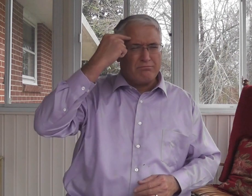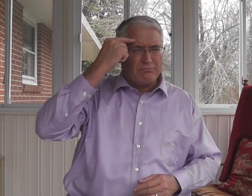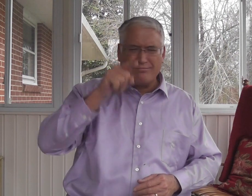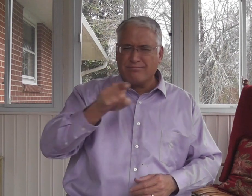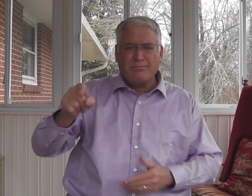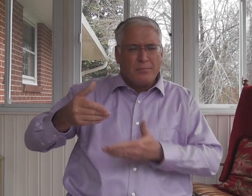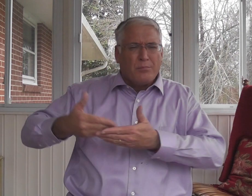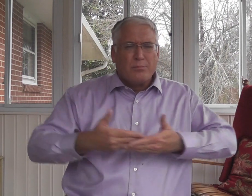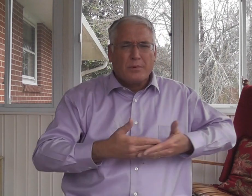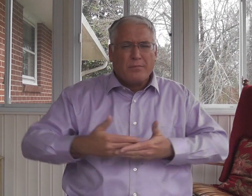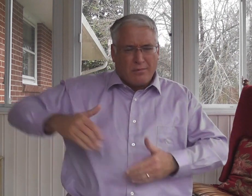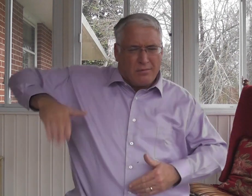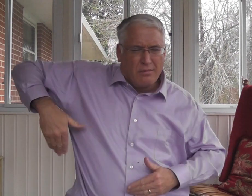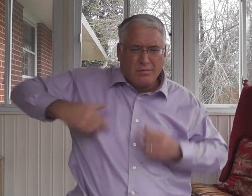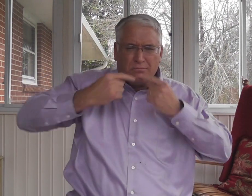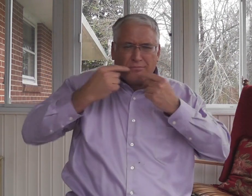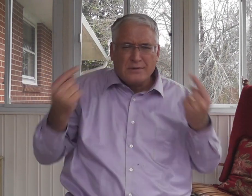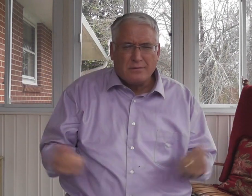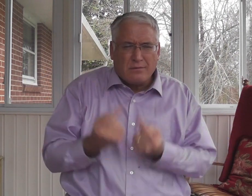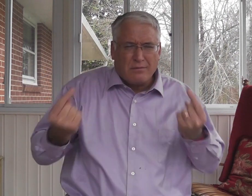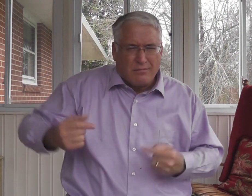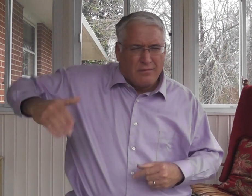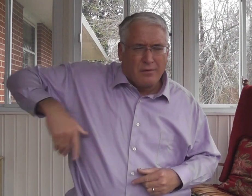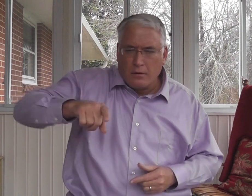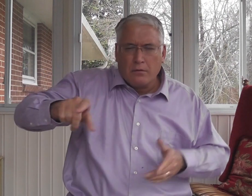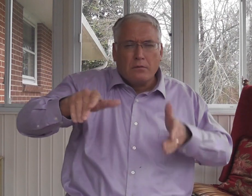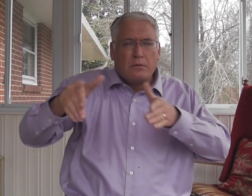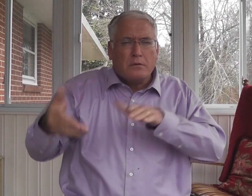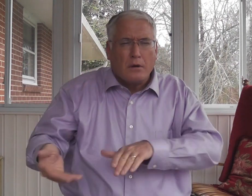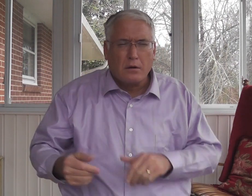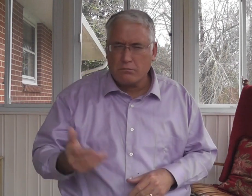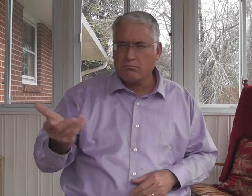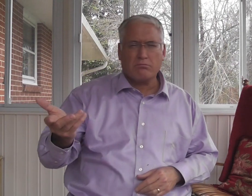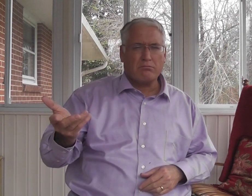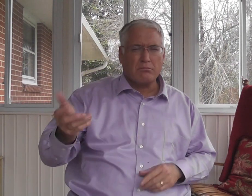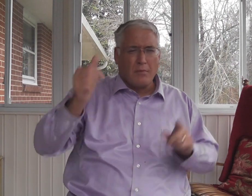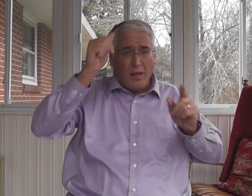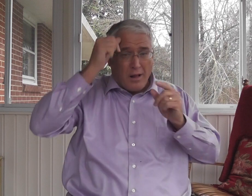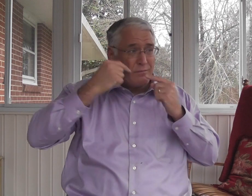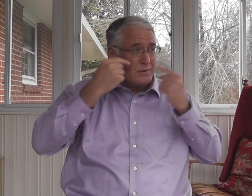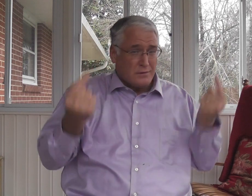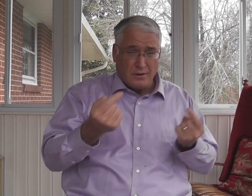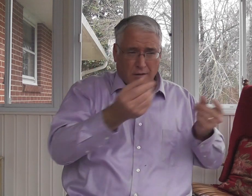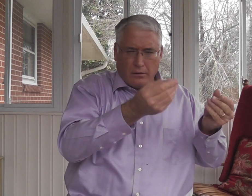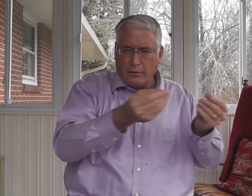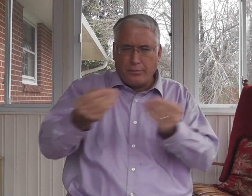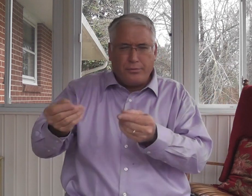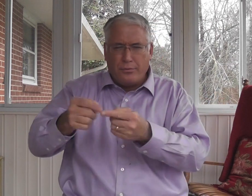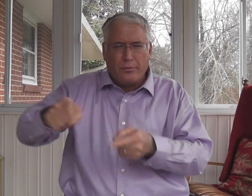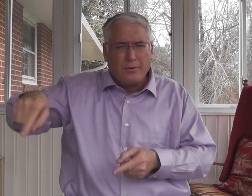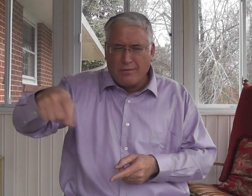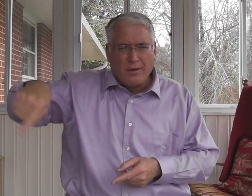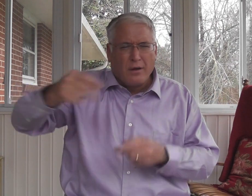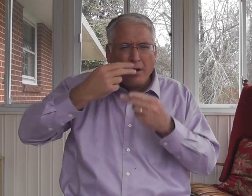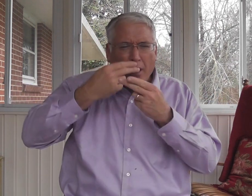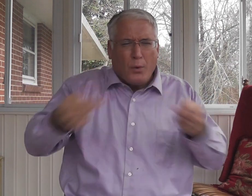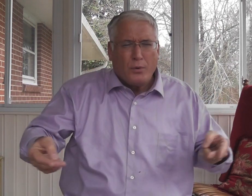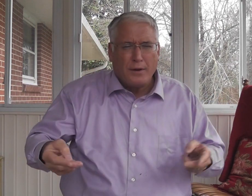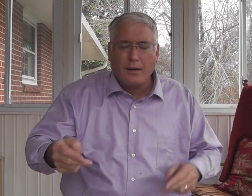Perhaps some of you are thinking, well, babies, they've not sinned yet and they die? Well, Adam, he passed down sin